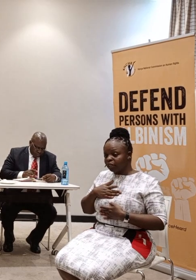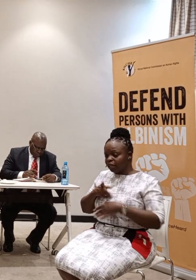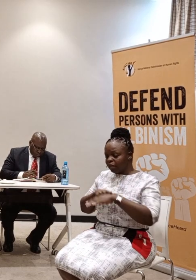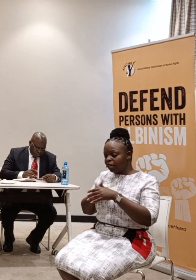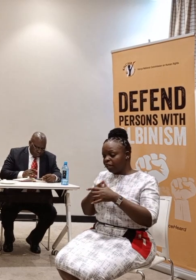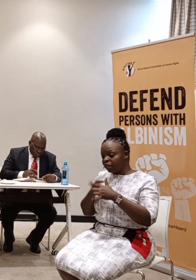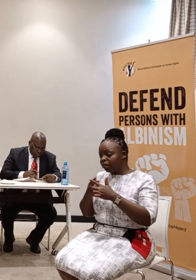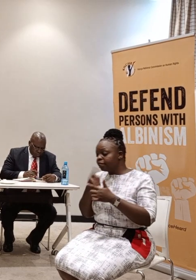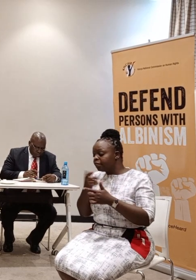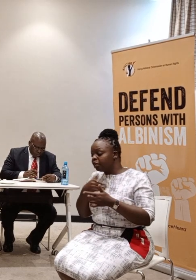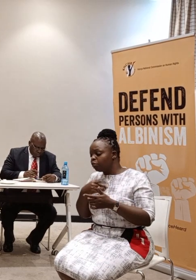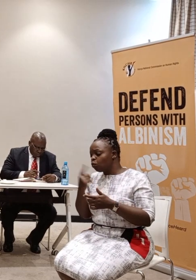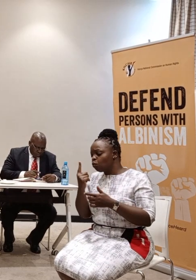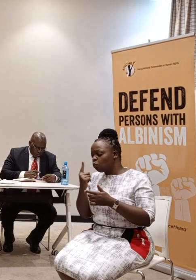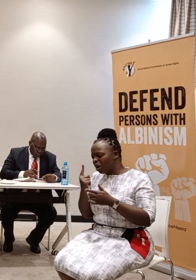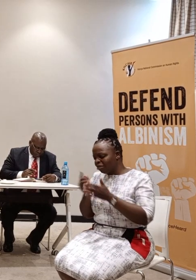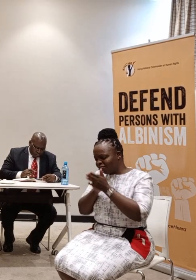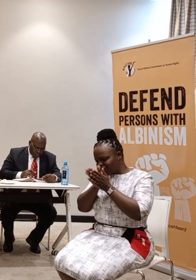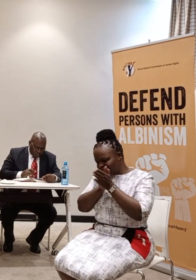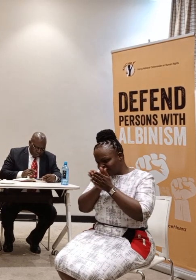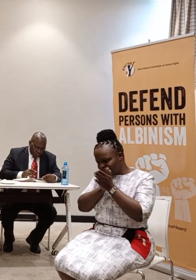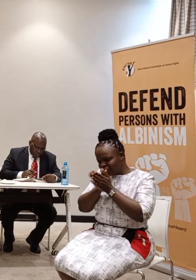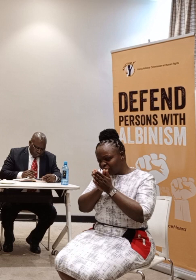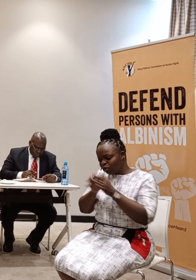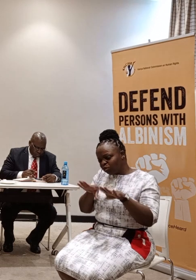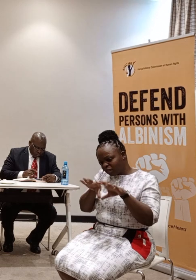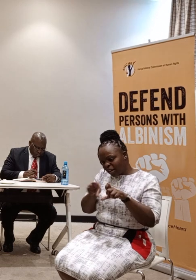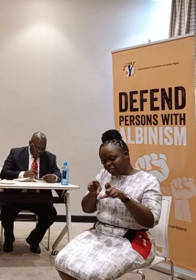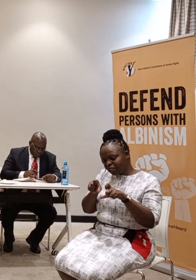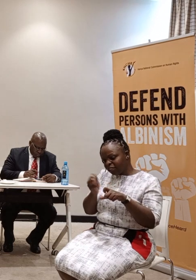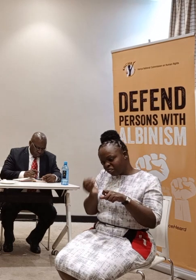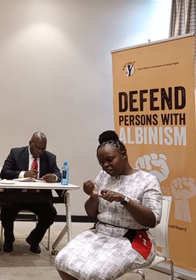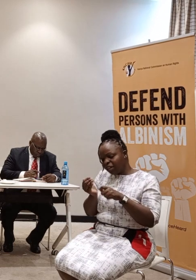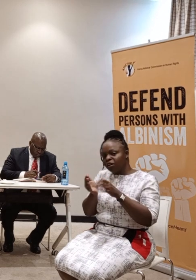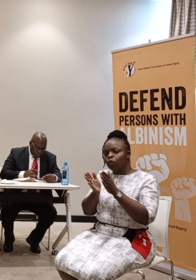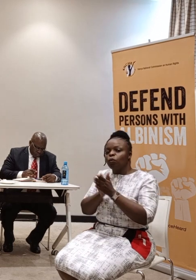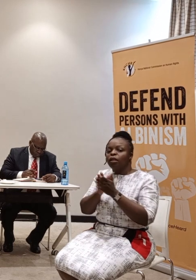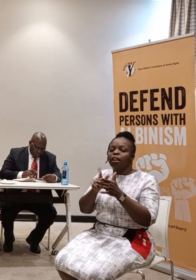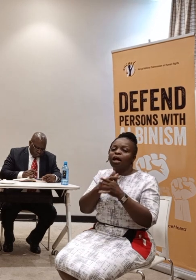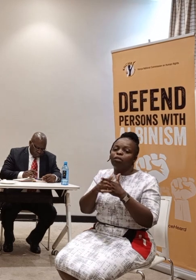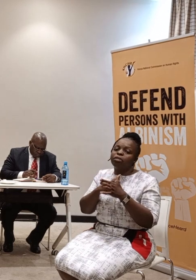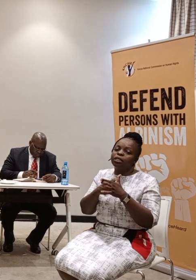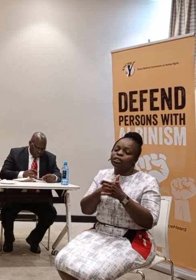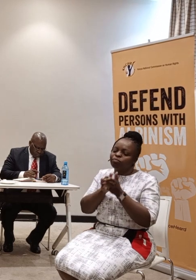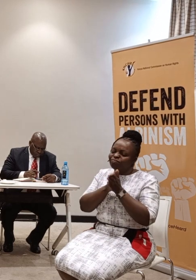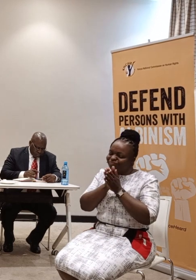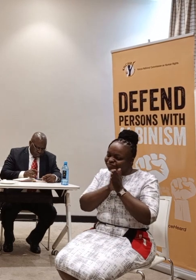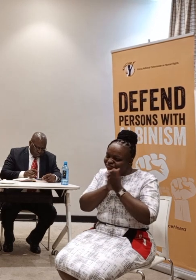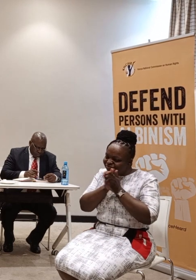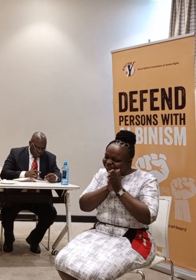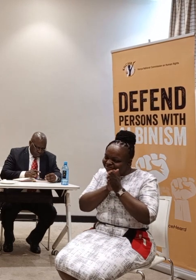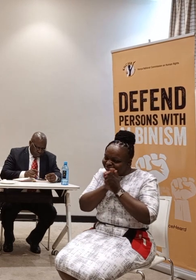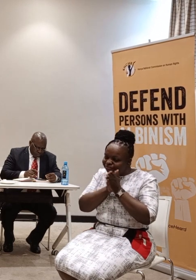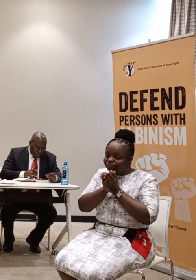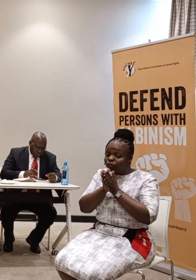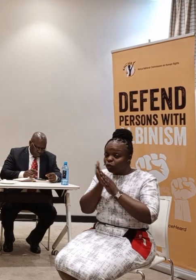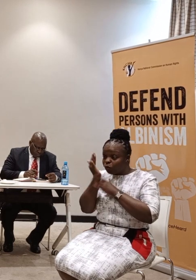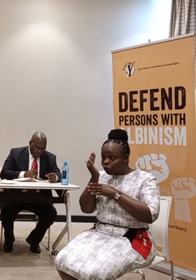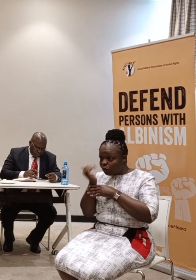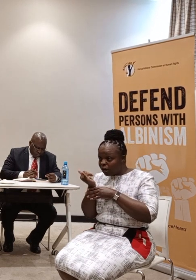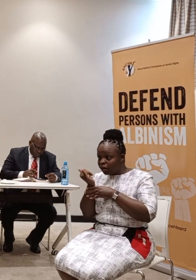her anxieties is to get a child with albinism. Wow. You know, reason